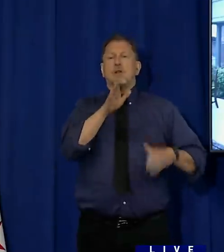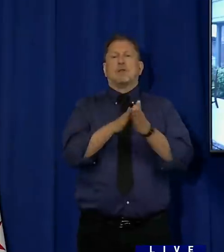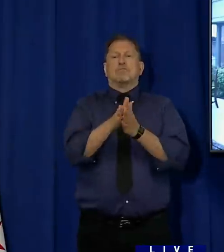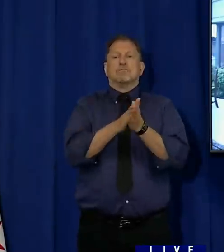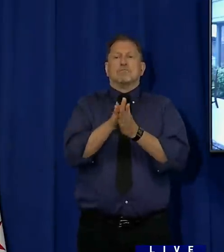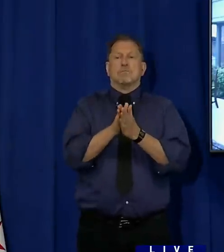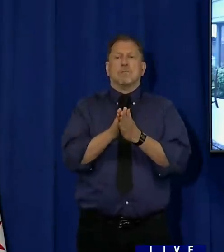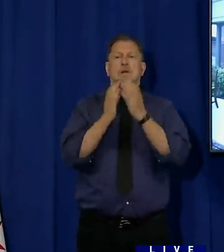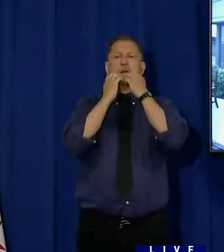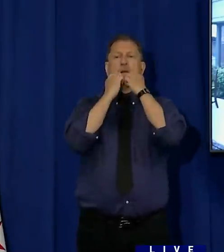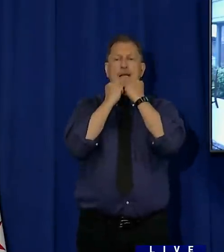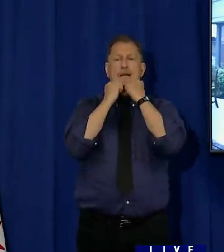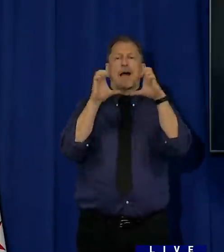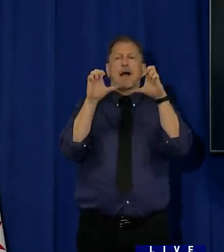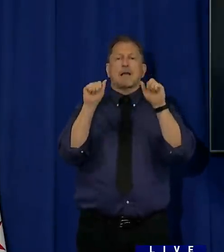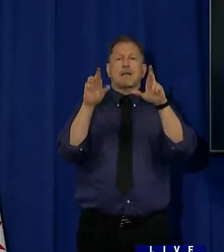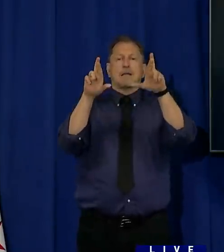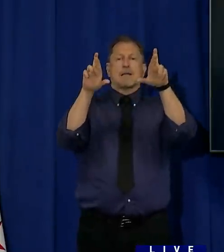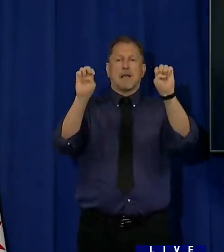Thank you.